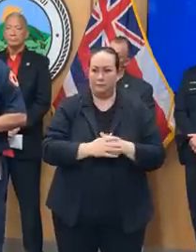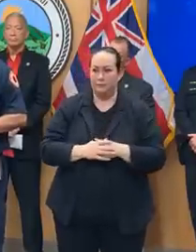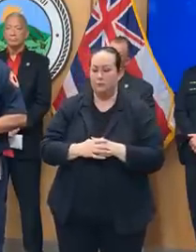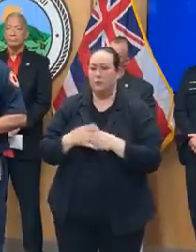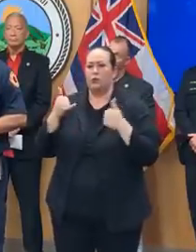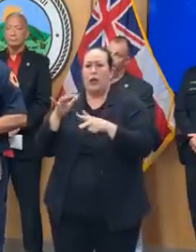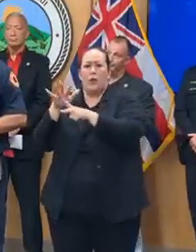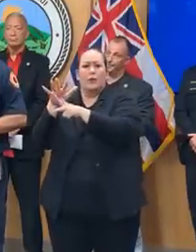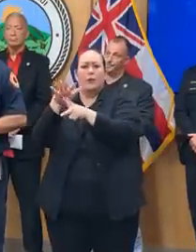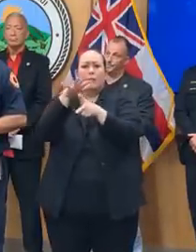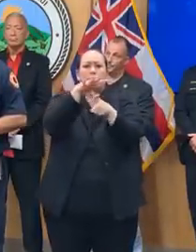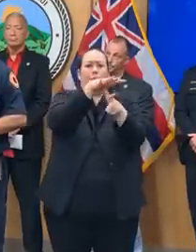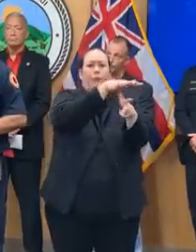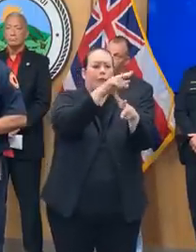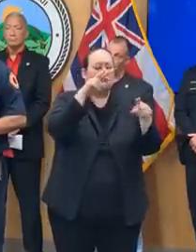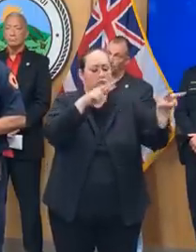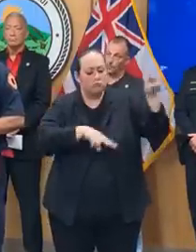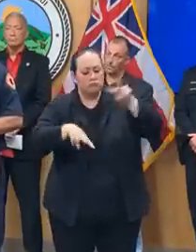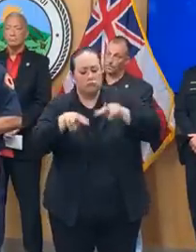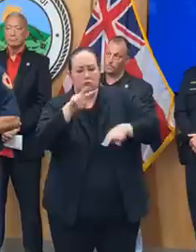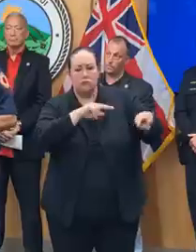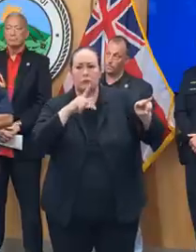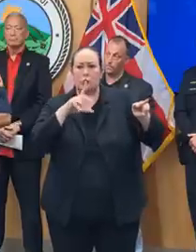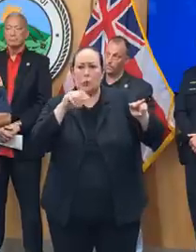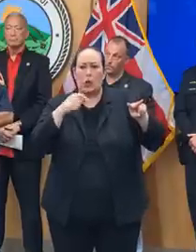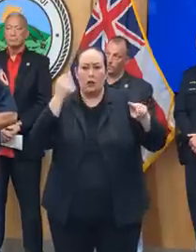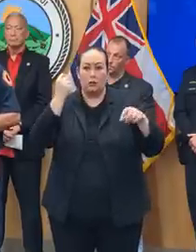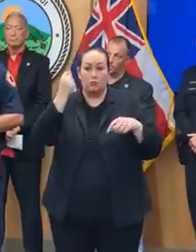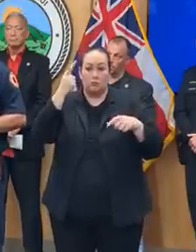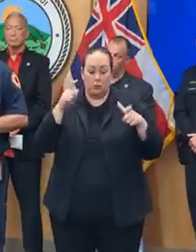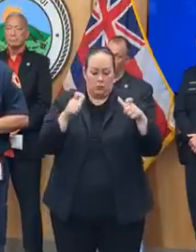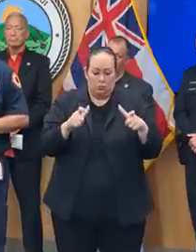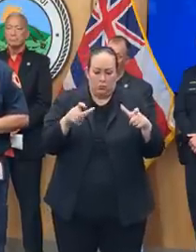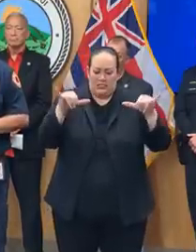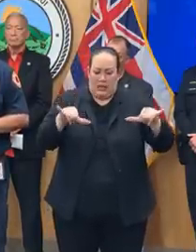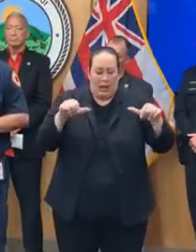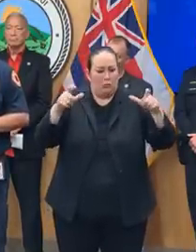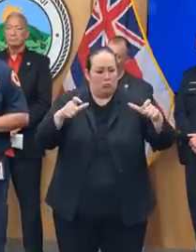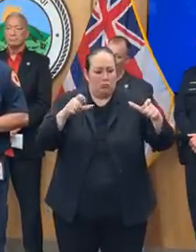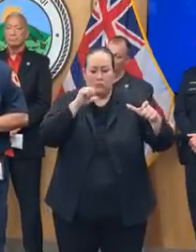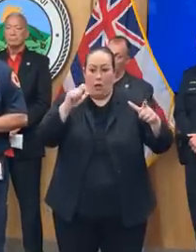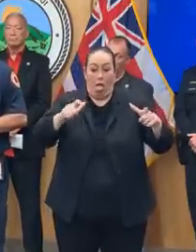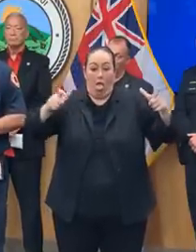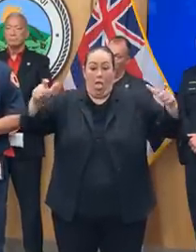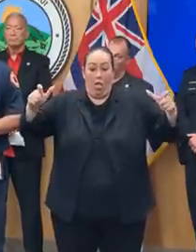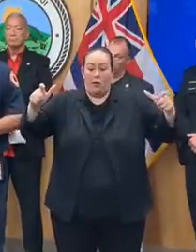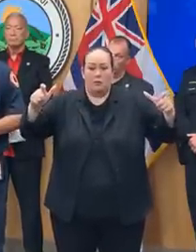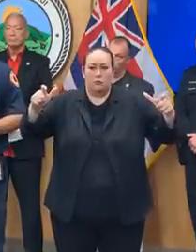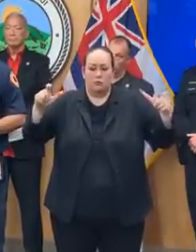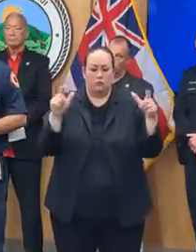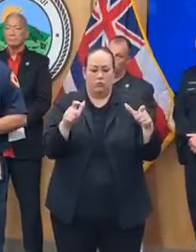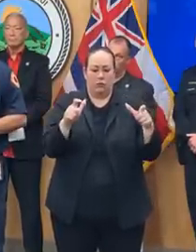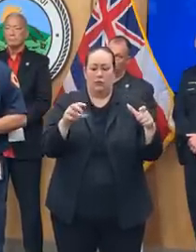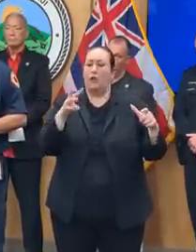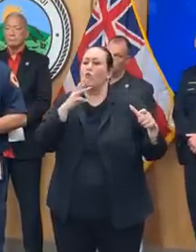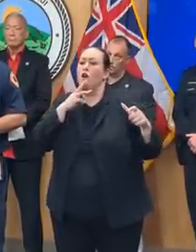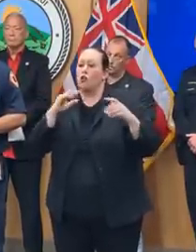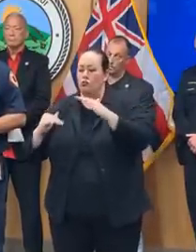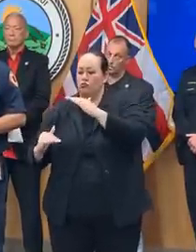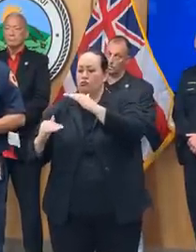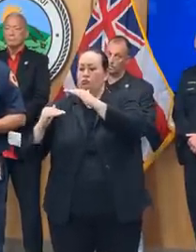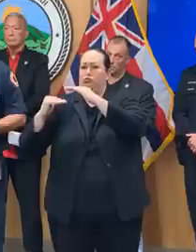Kula fires, and the perimeter, like I said, has not expanded at all. The water in that area is completely restored, so we're